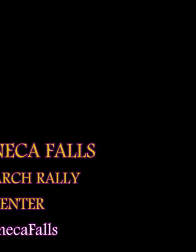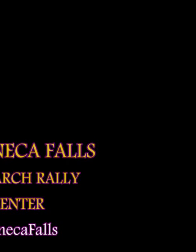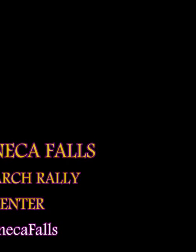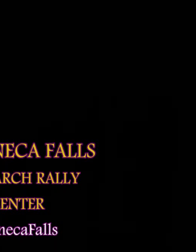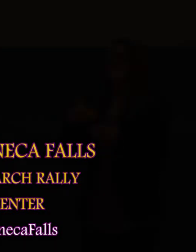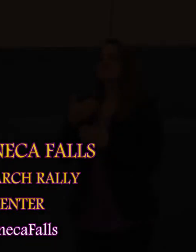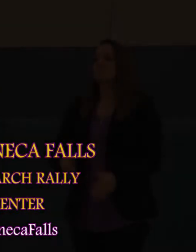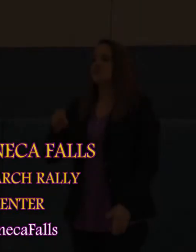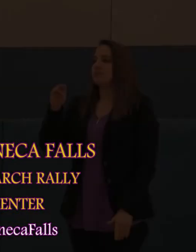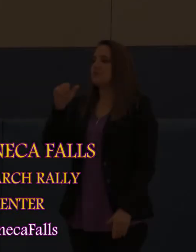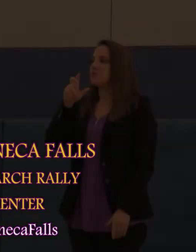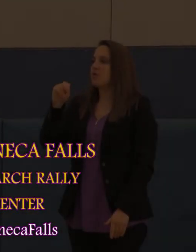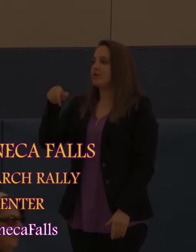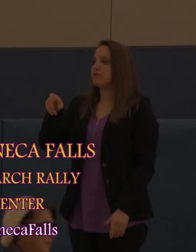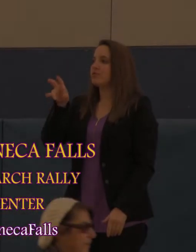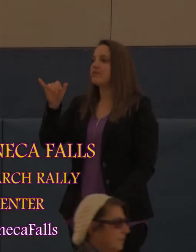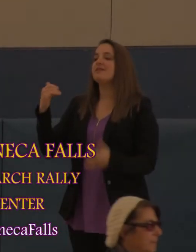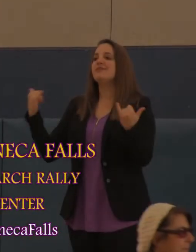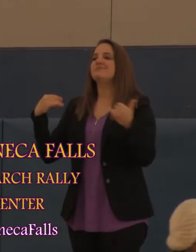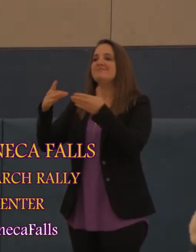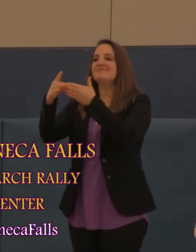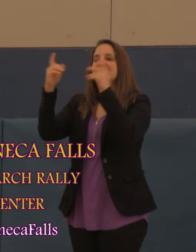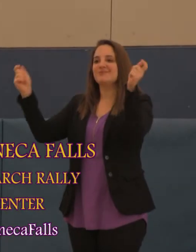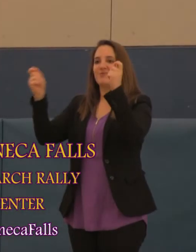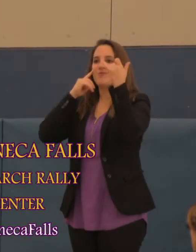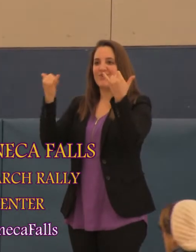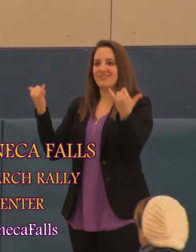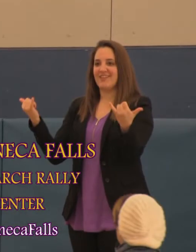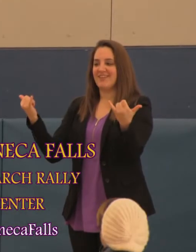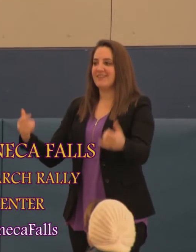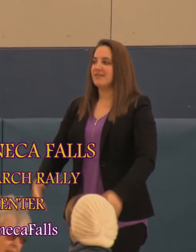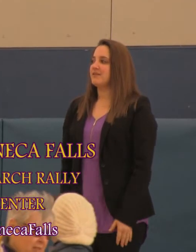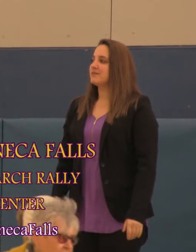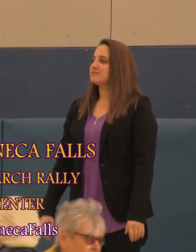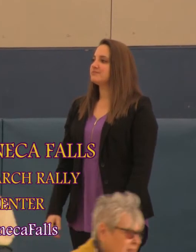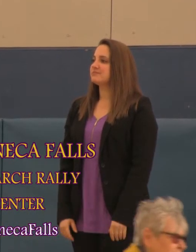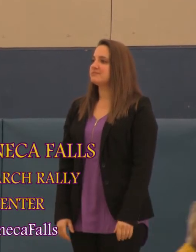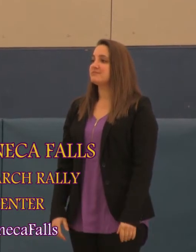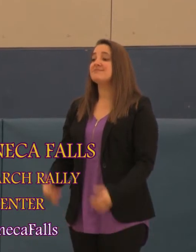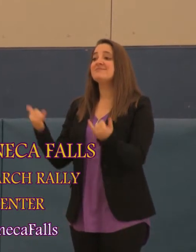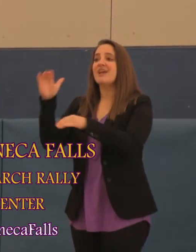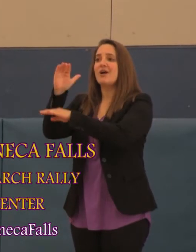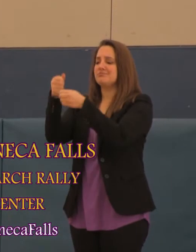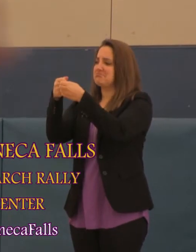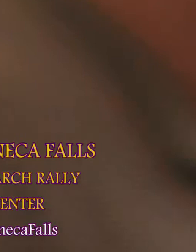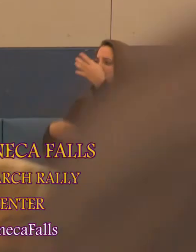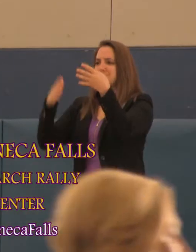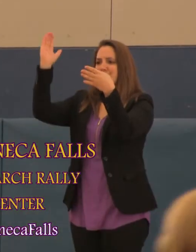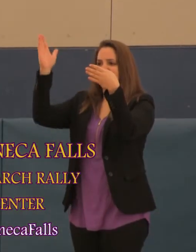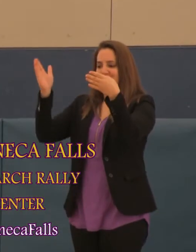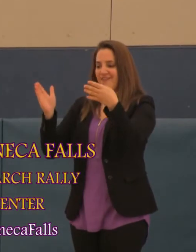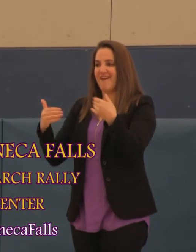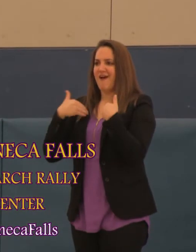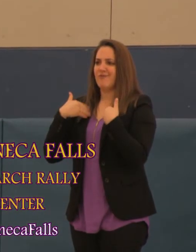attending this morning quickly and at your regular ceremonies for today's events. We have a wonderful afternoon of presenters lined up for